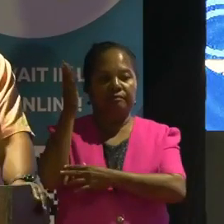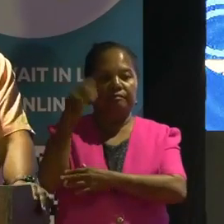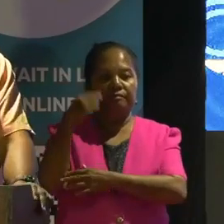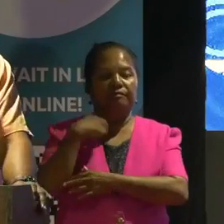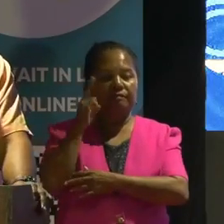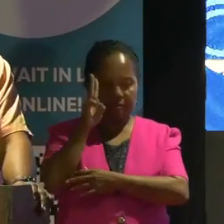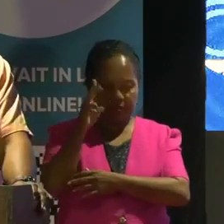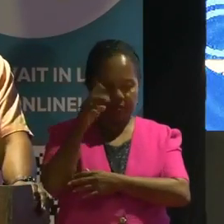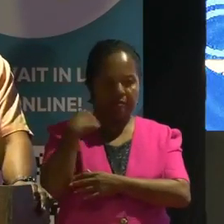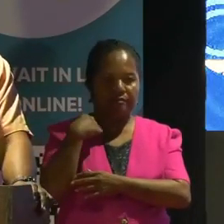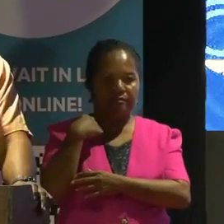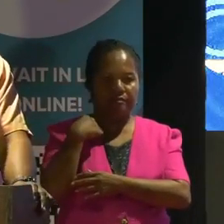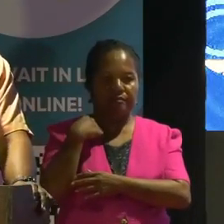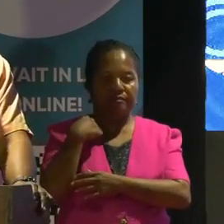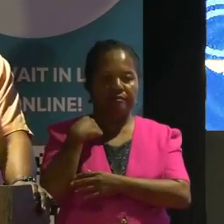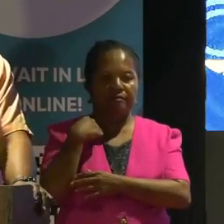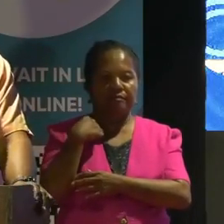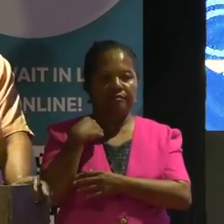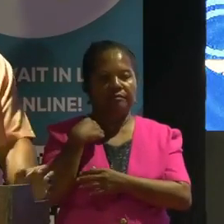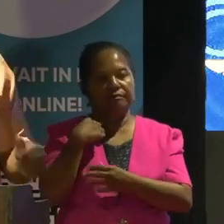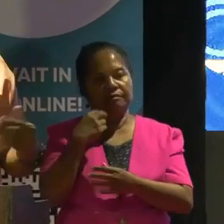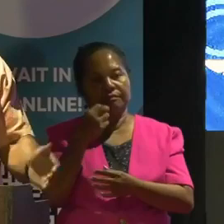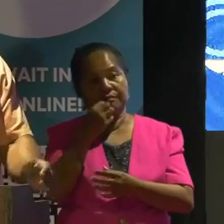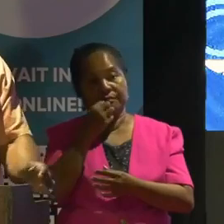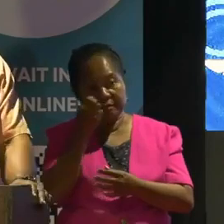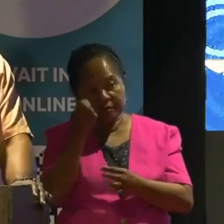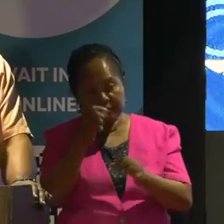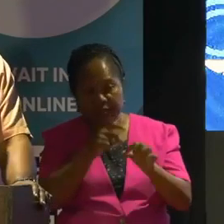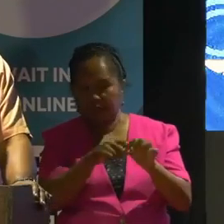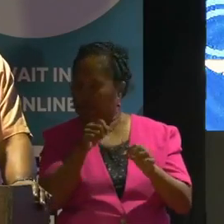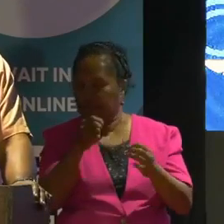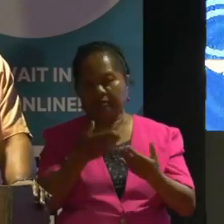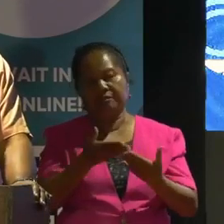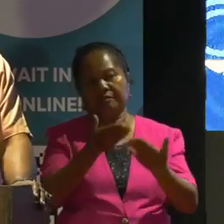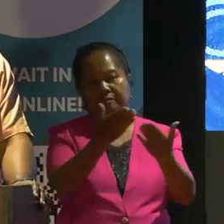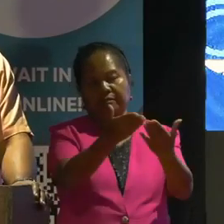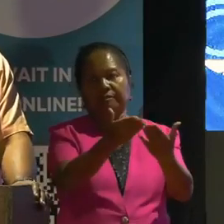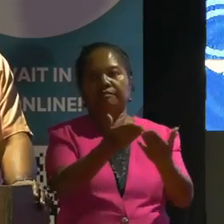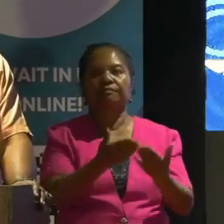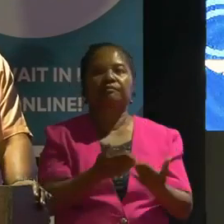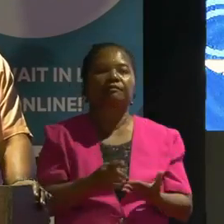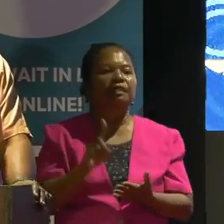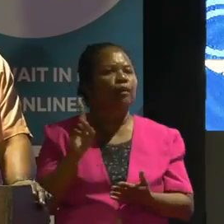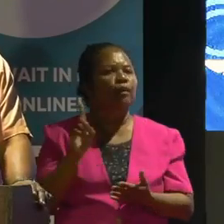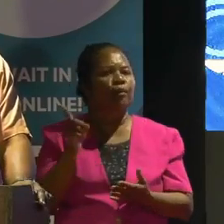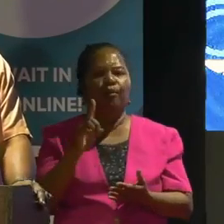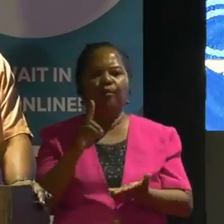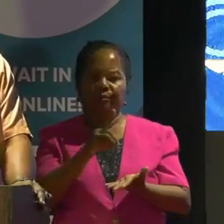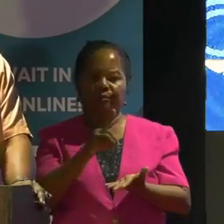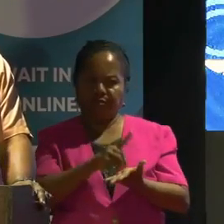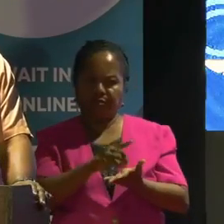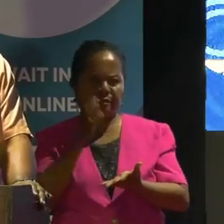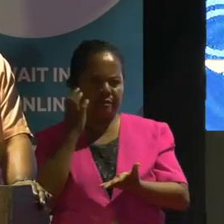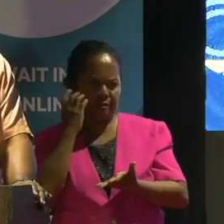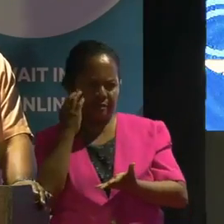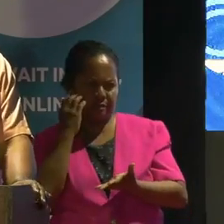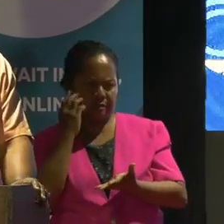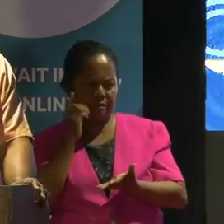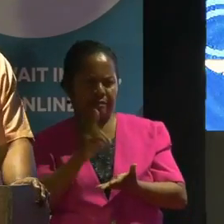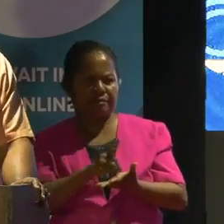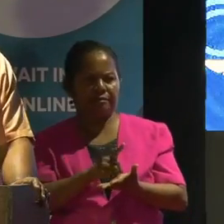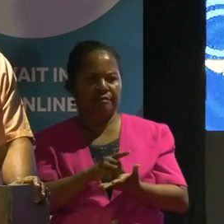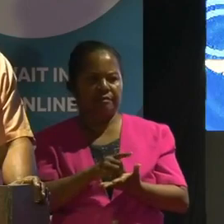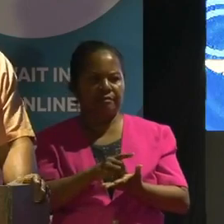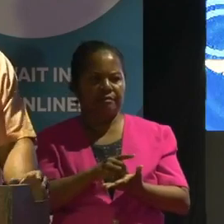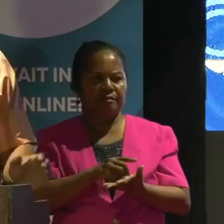by ask him this or something all not giving you. When what is the date and when was that?